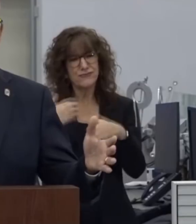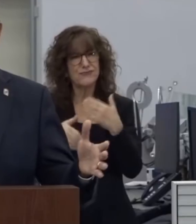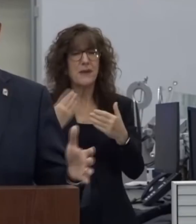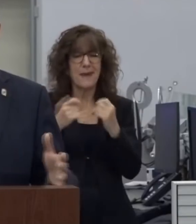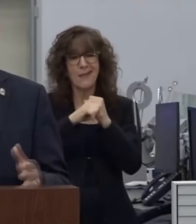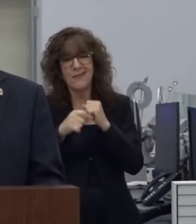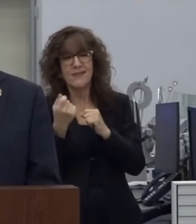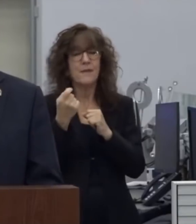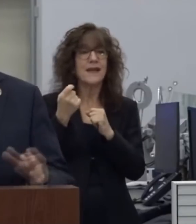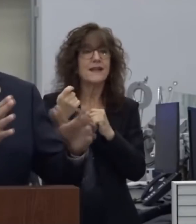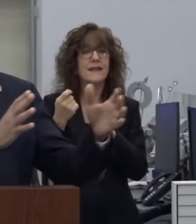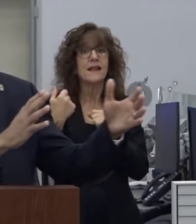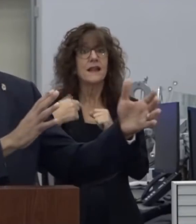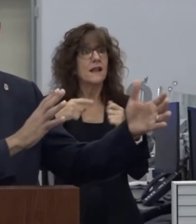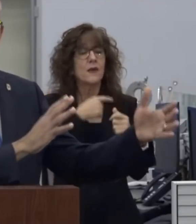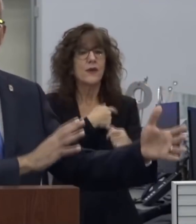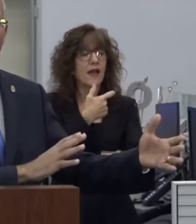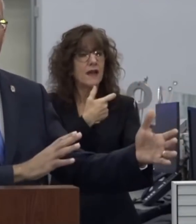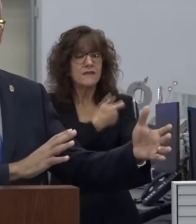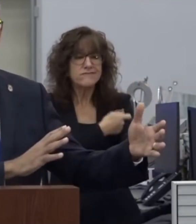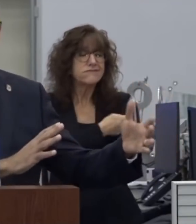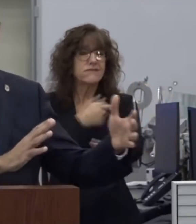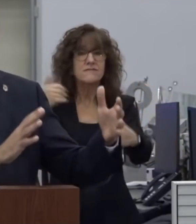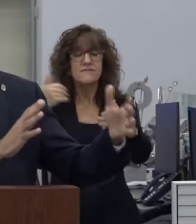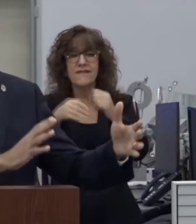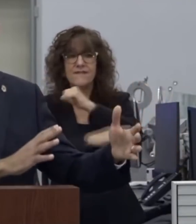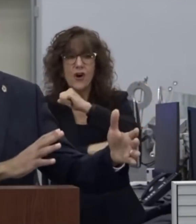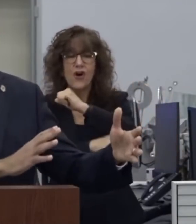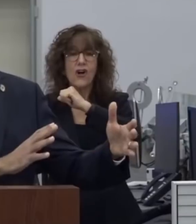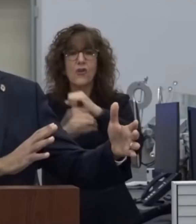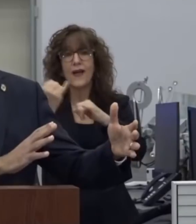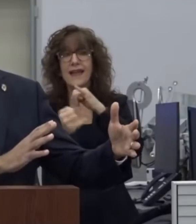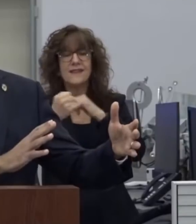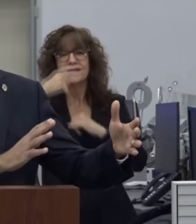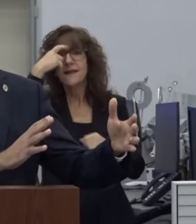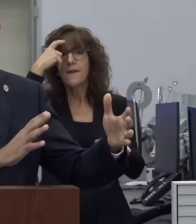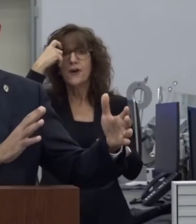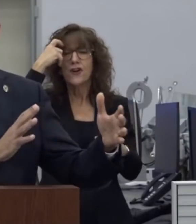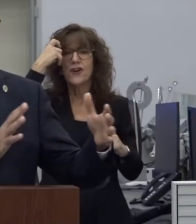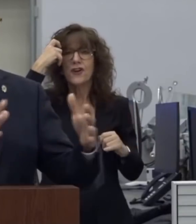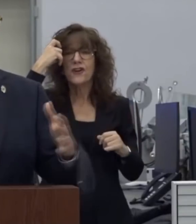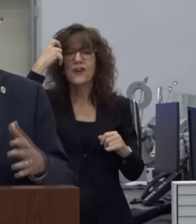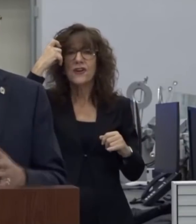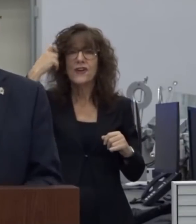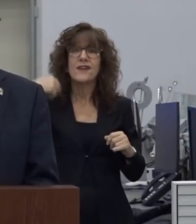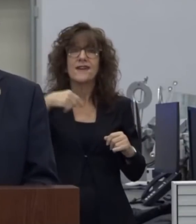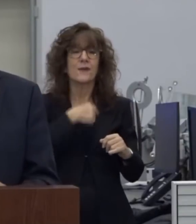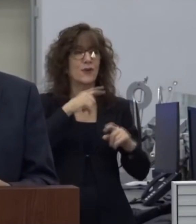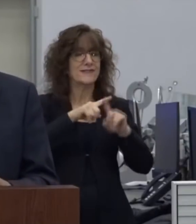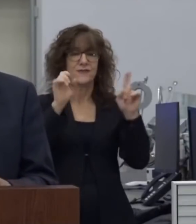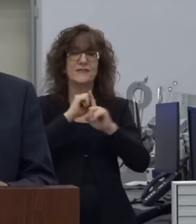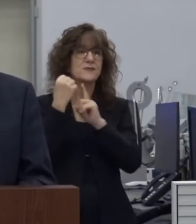little longer. We can get to the fall or the end of the summer where we are at a different